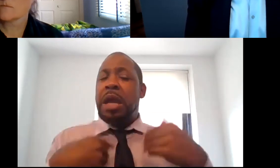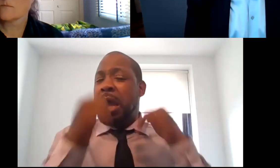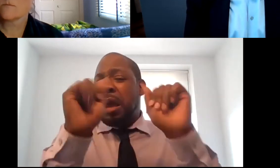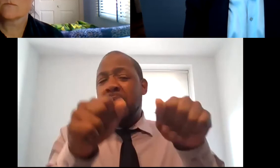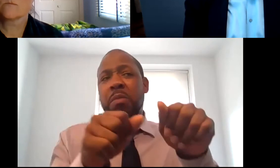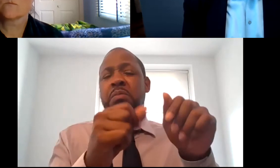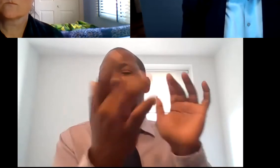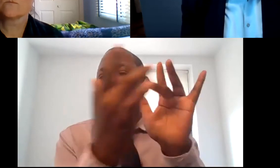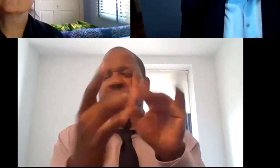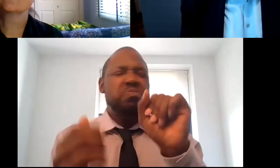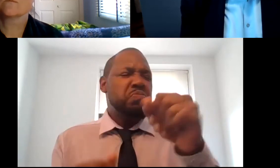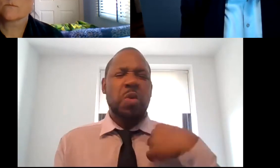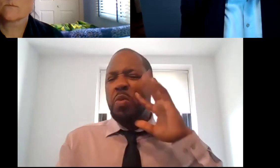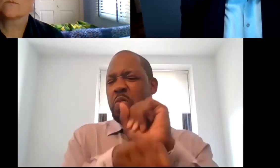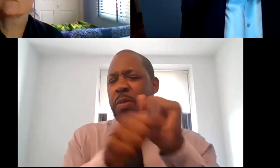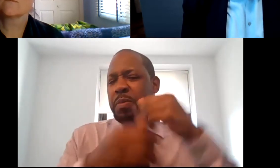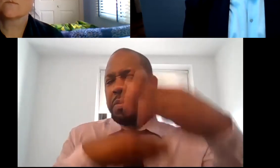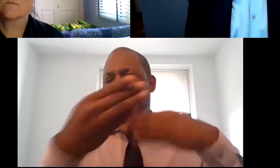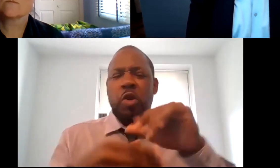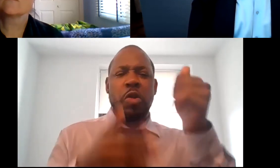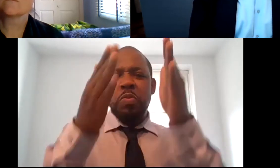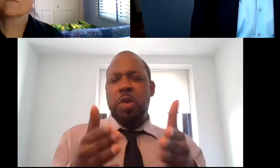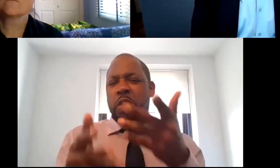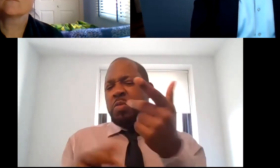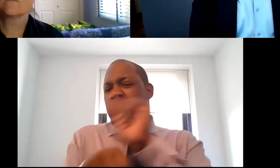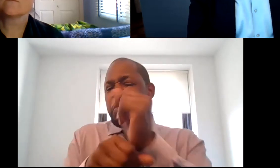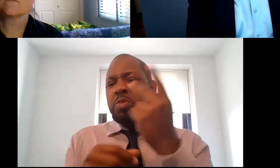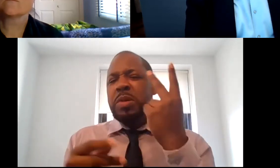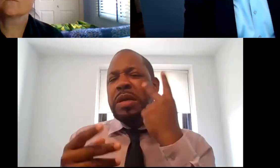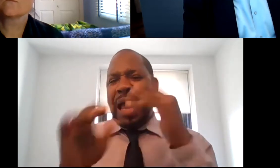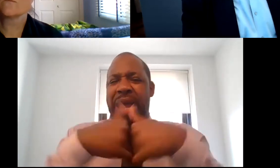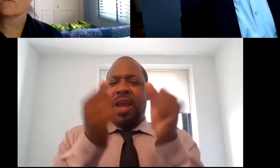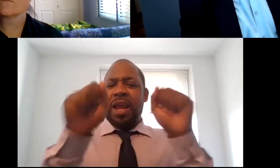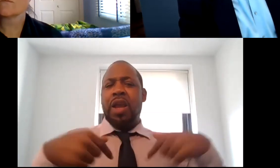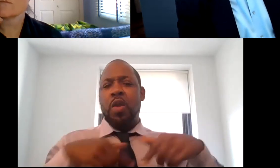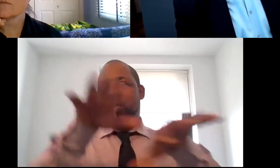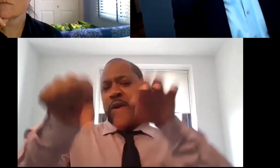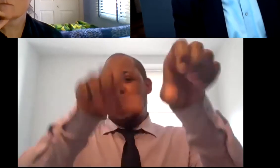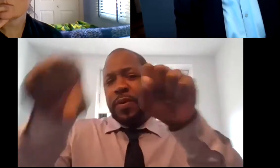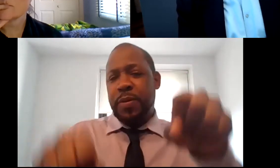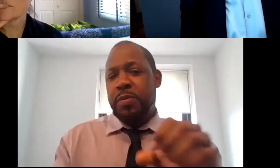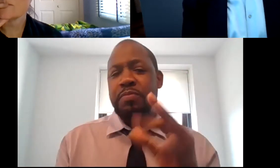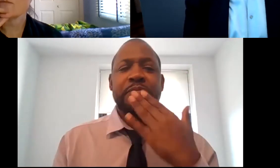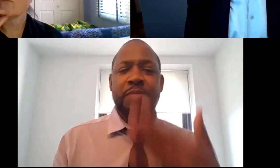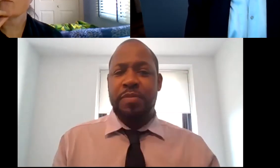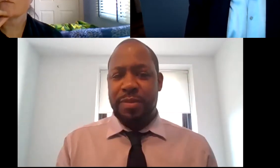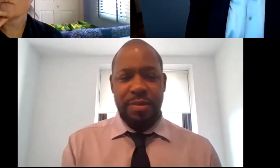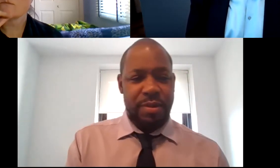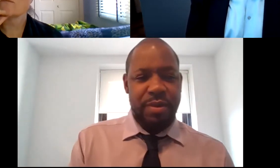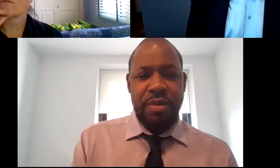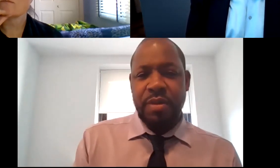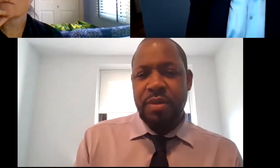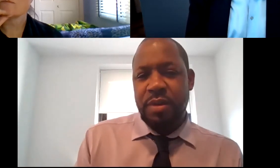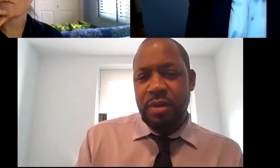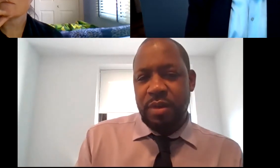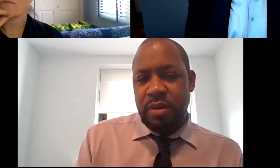could offer them training if they wanted training, you know, so I could work with Bethany on that, but offer them, you know, an opportunity to